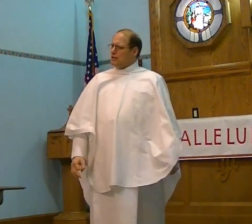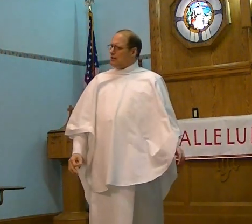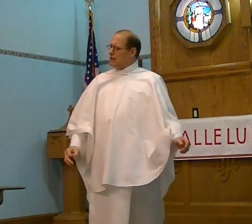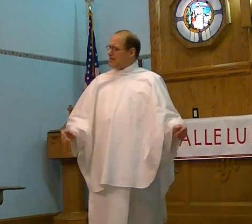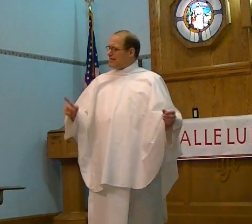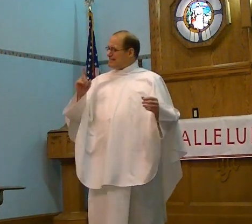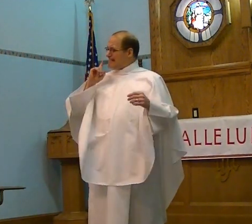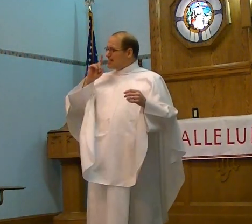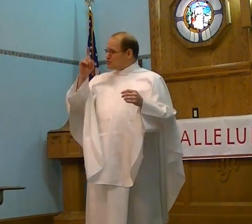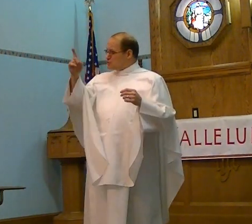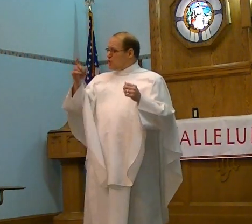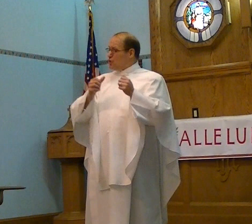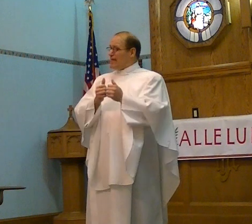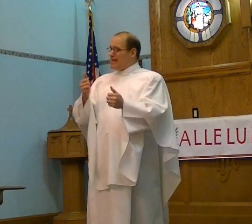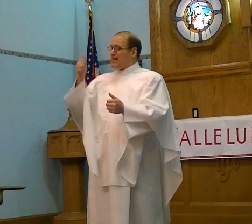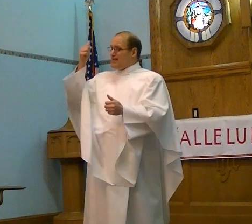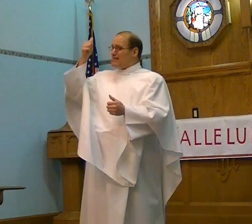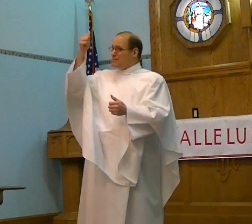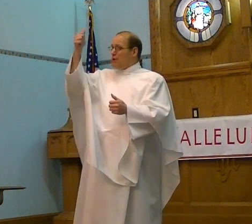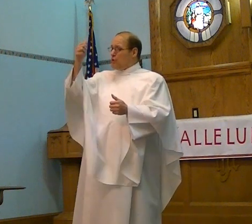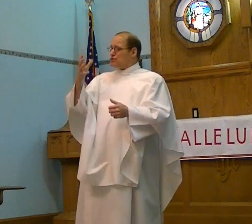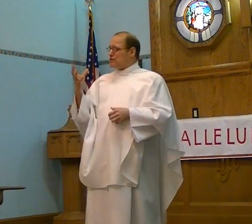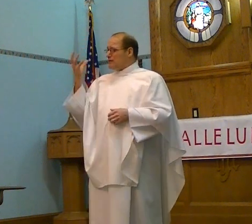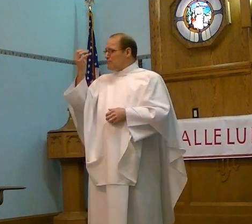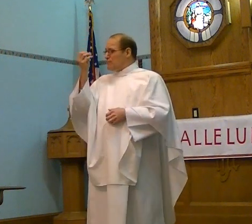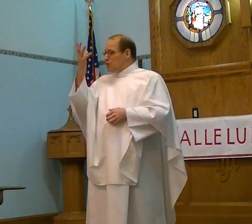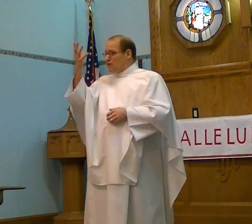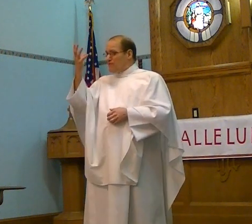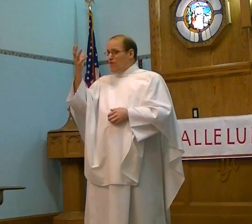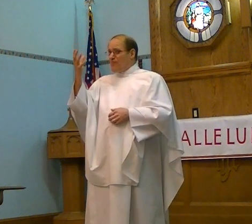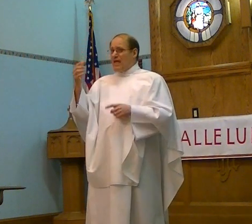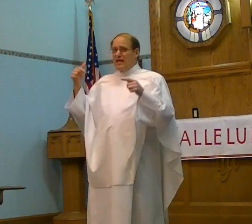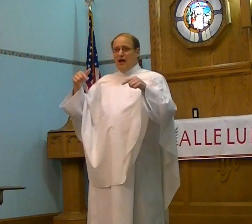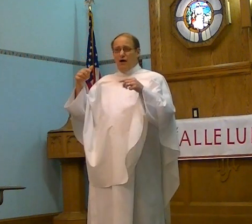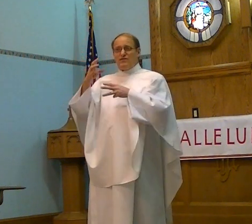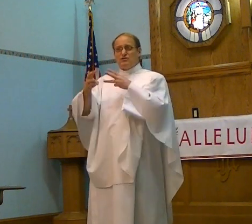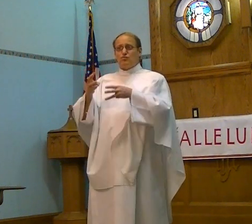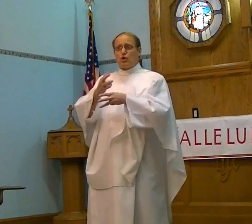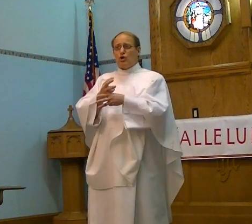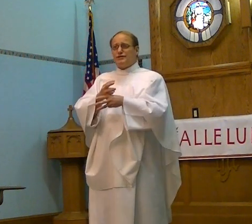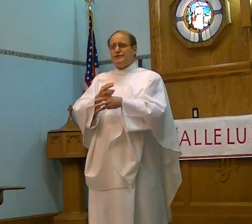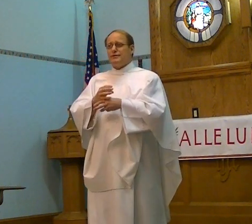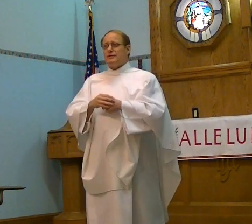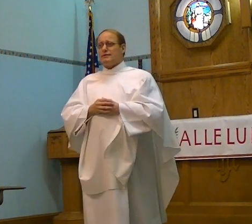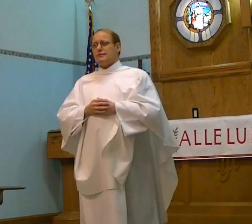Is that truly the most beautiful thing of this world? Good.